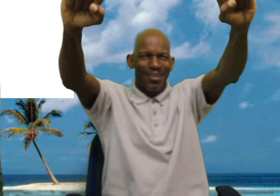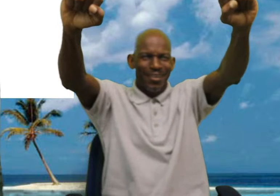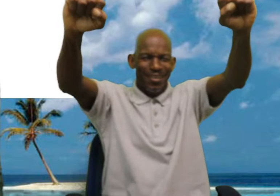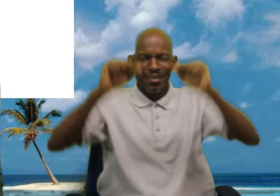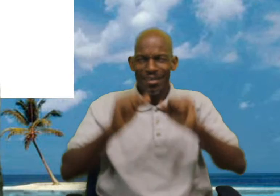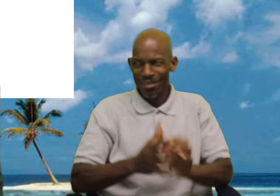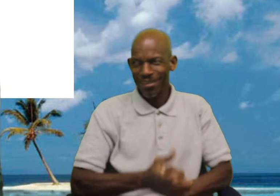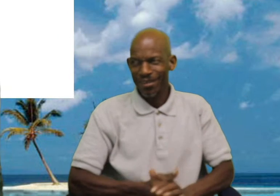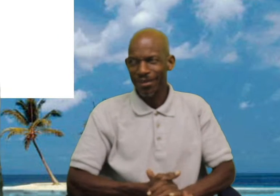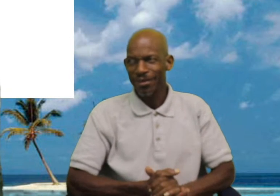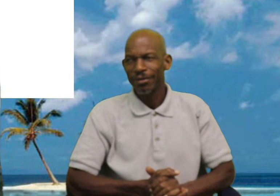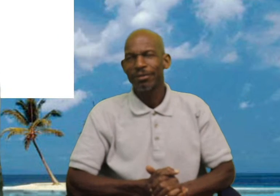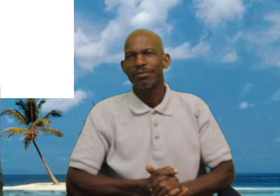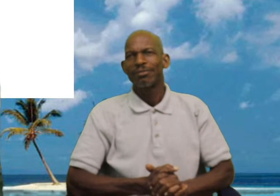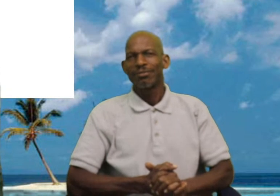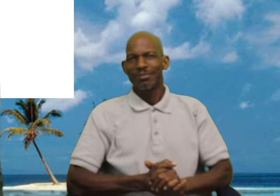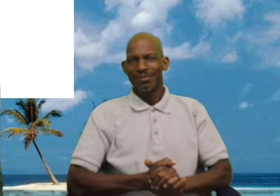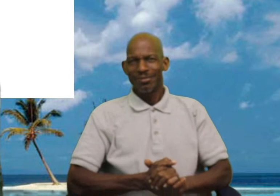Excellent.